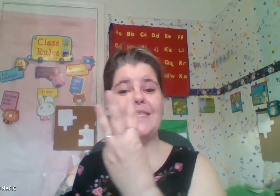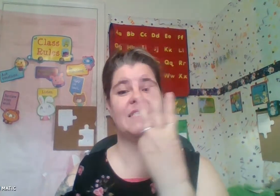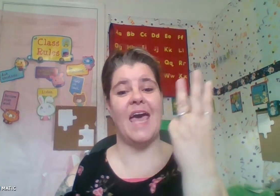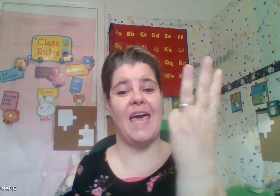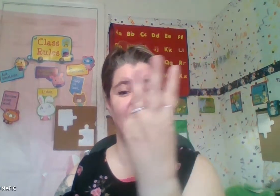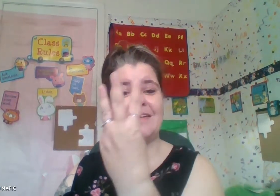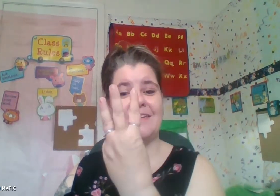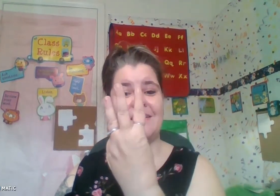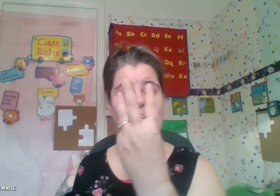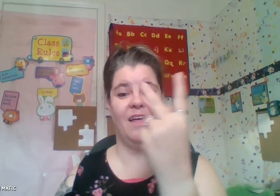Wednesday,